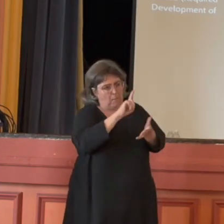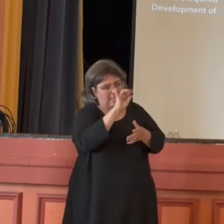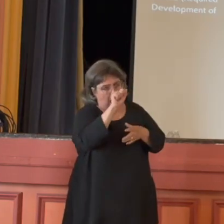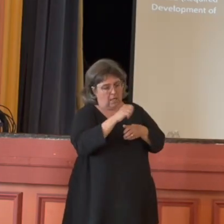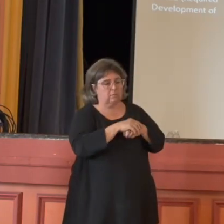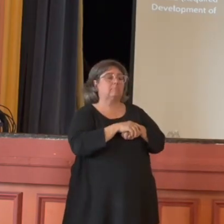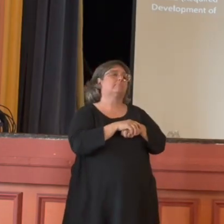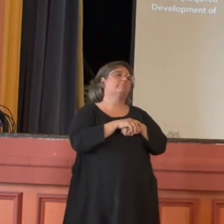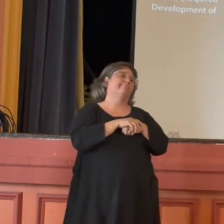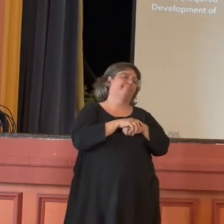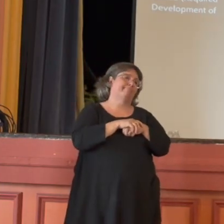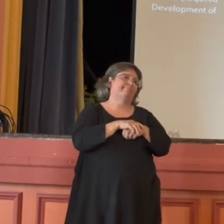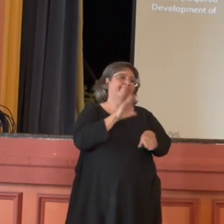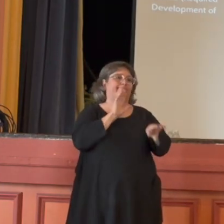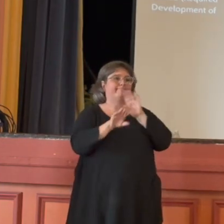data. And so